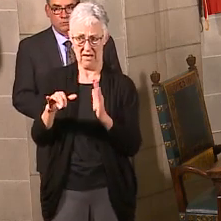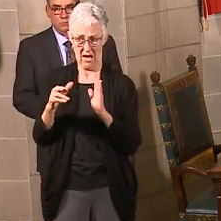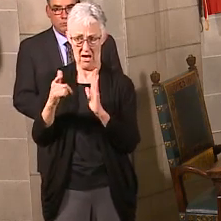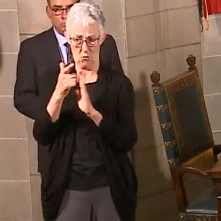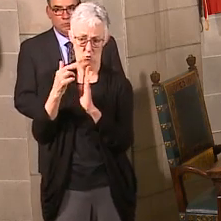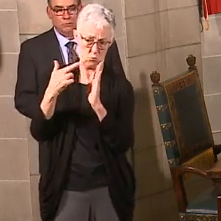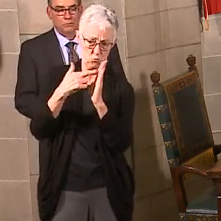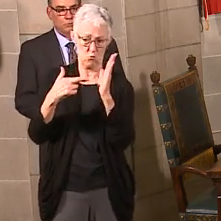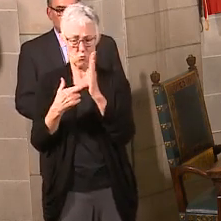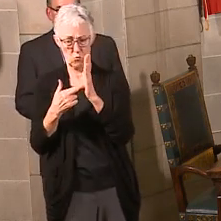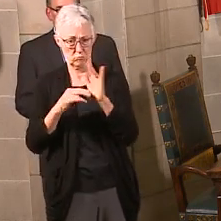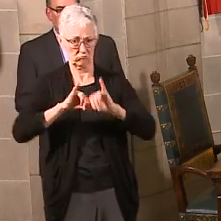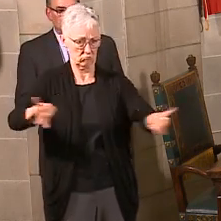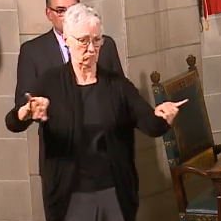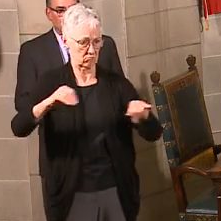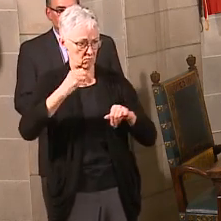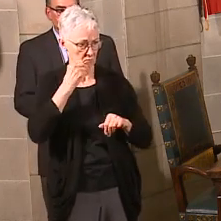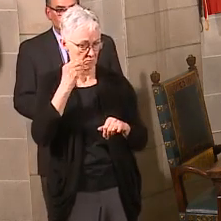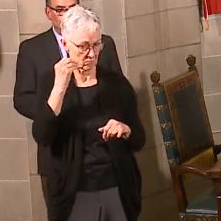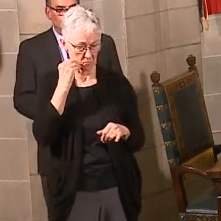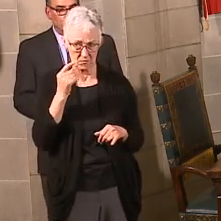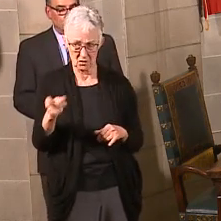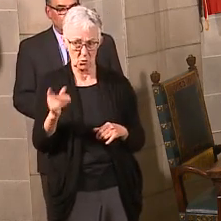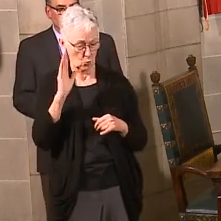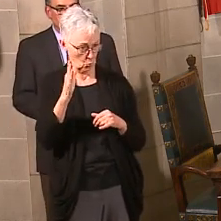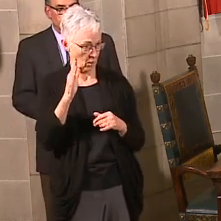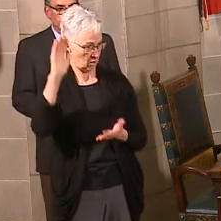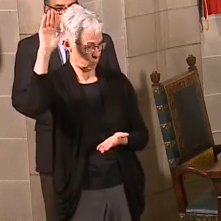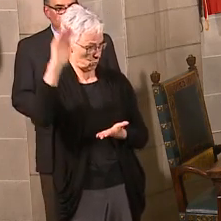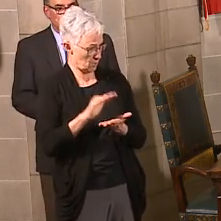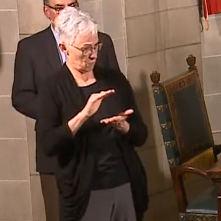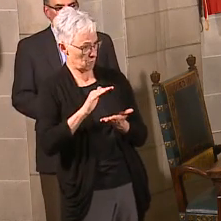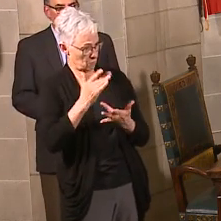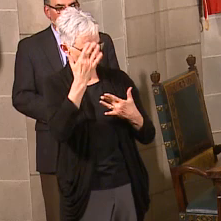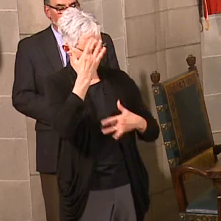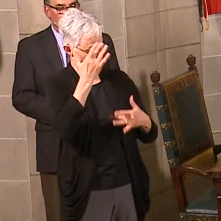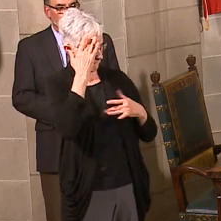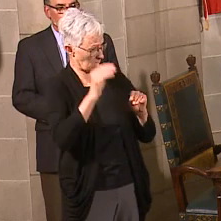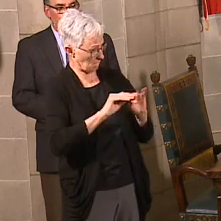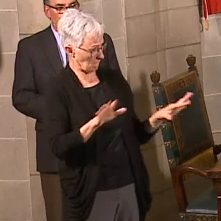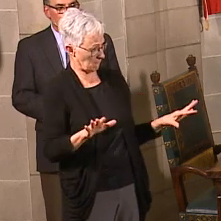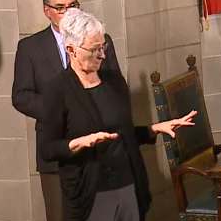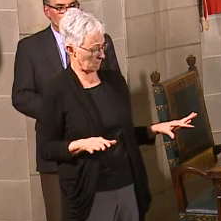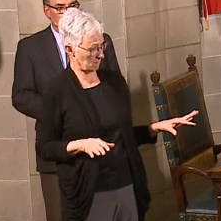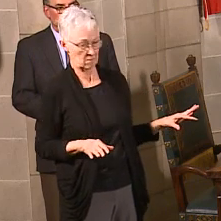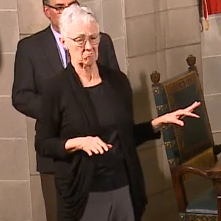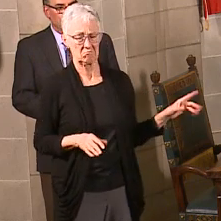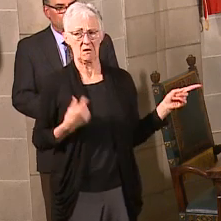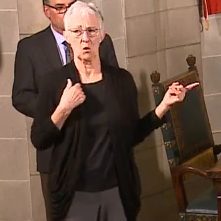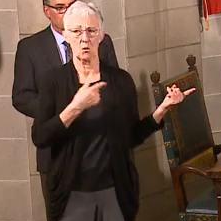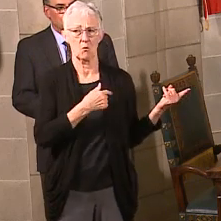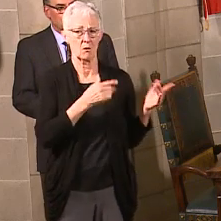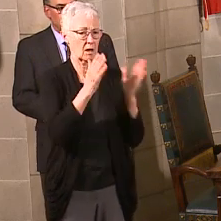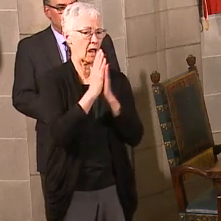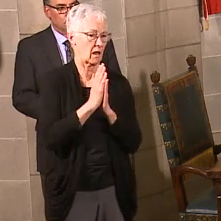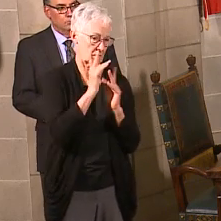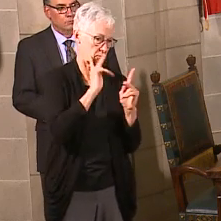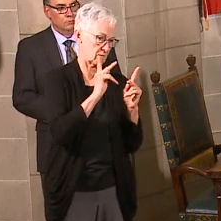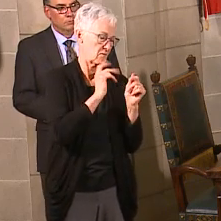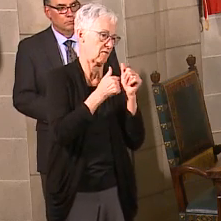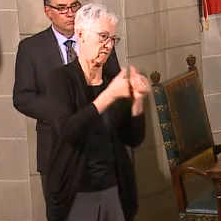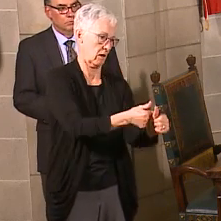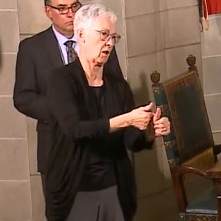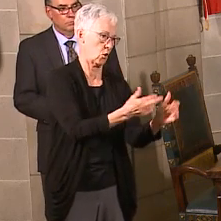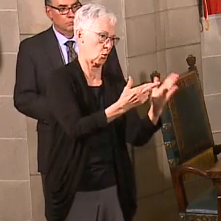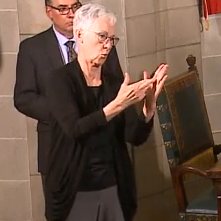At least it hasn't worked in the food processing industry. So what we need is people to follow the rules. And that's what we're working on, is get people to follow the